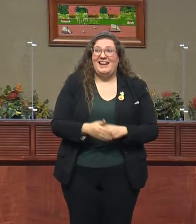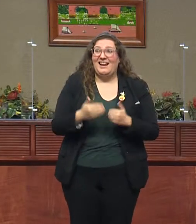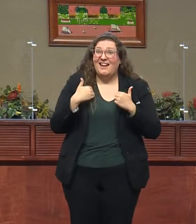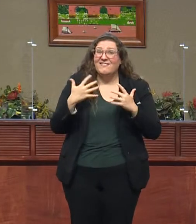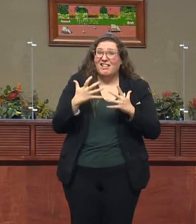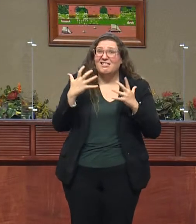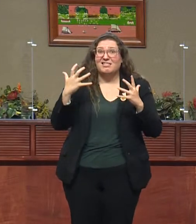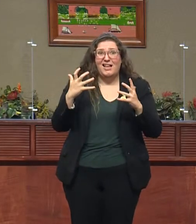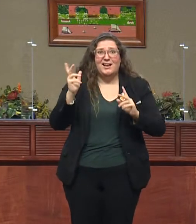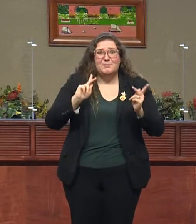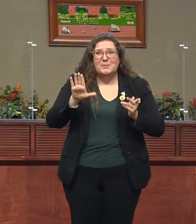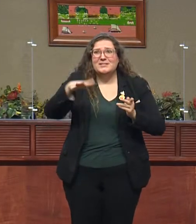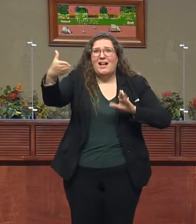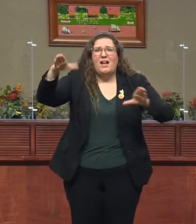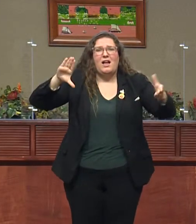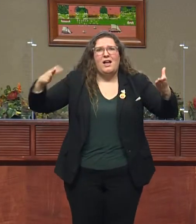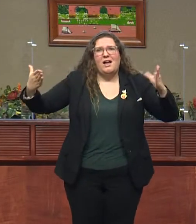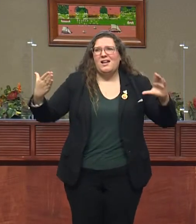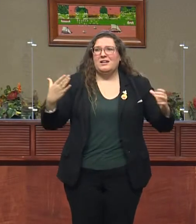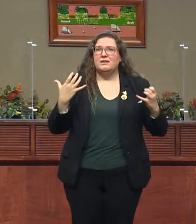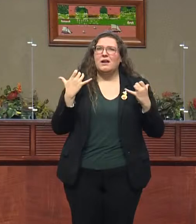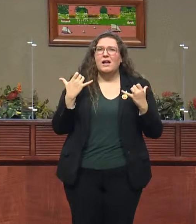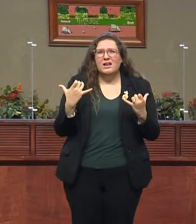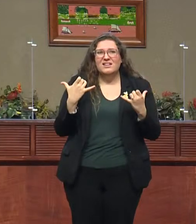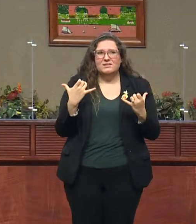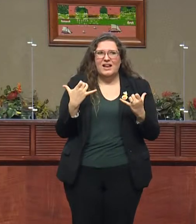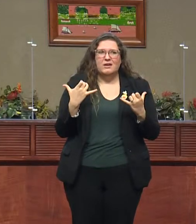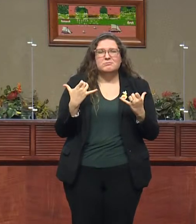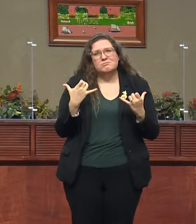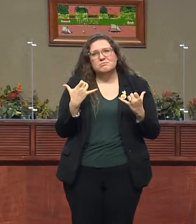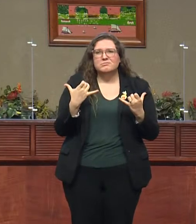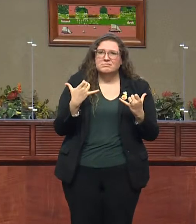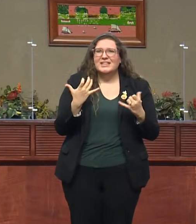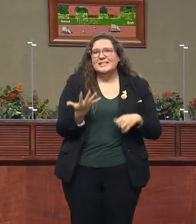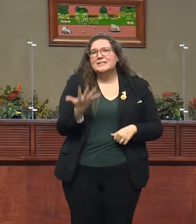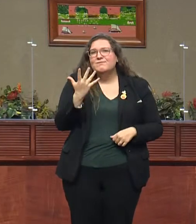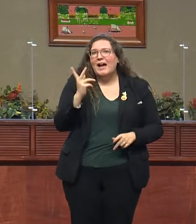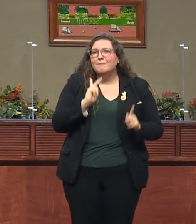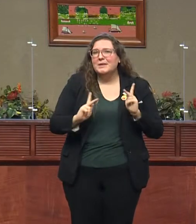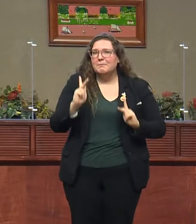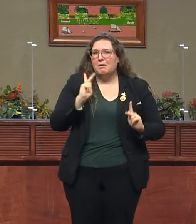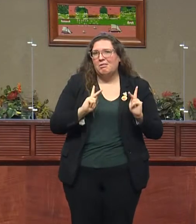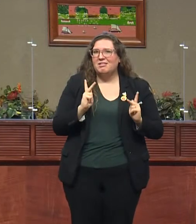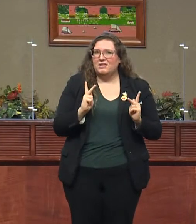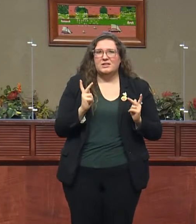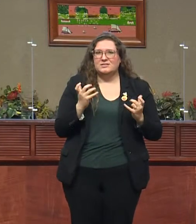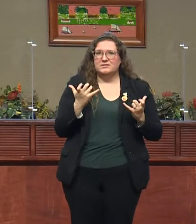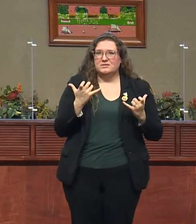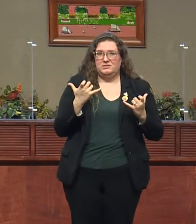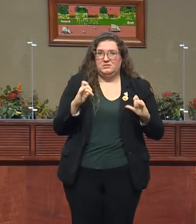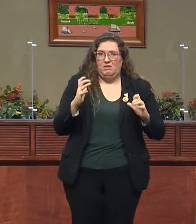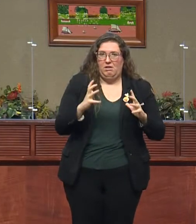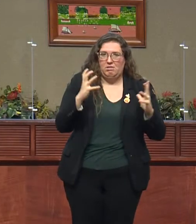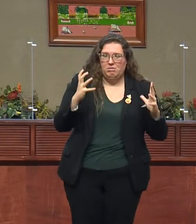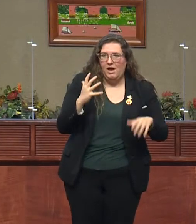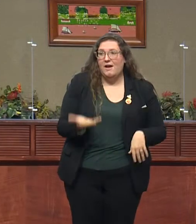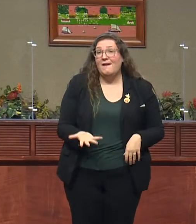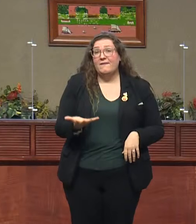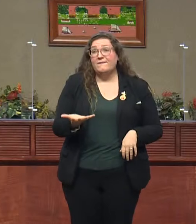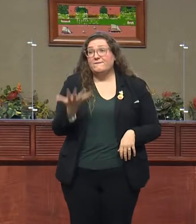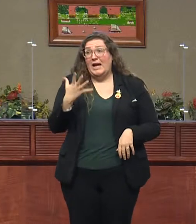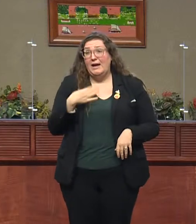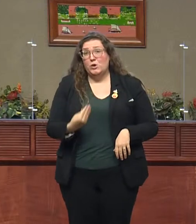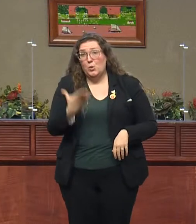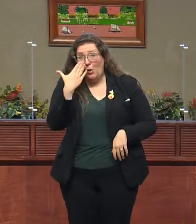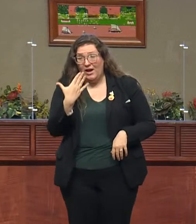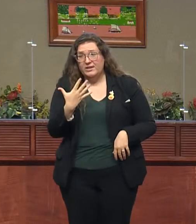slowing down, which is all a very good thing. The 5 individuals were white, 2 were Hispanic, 3